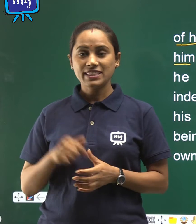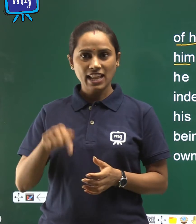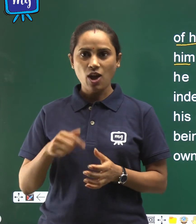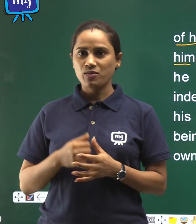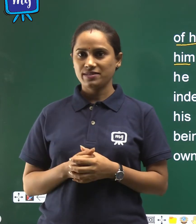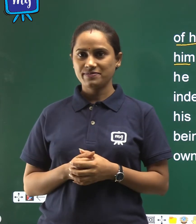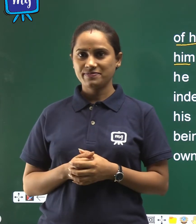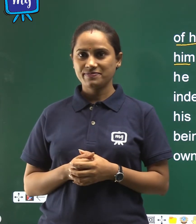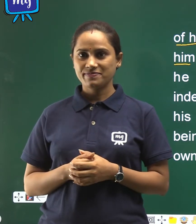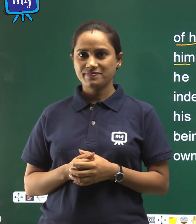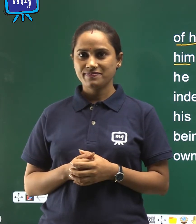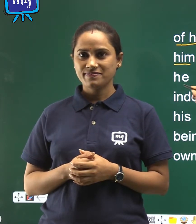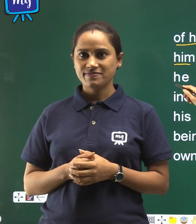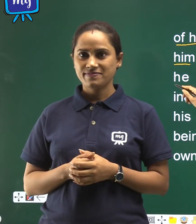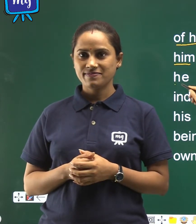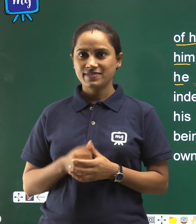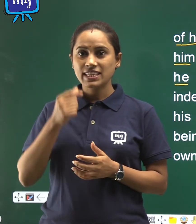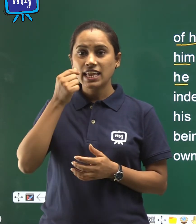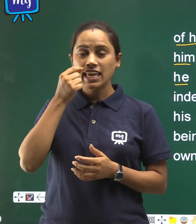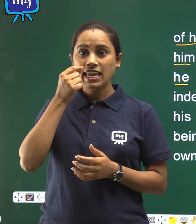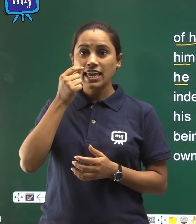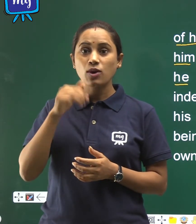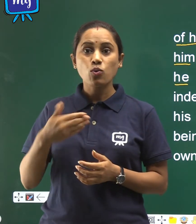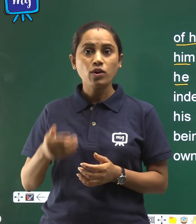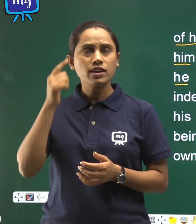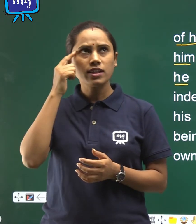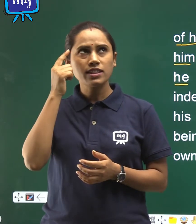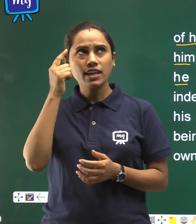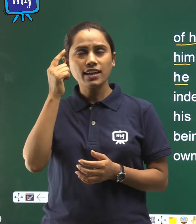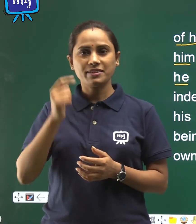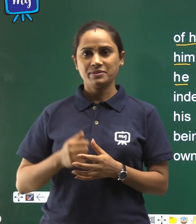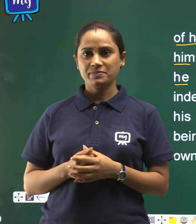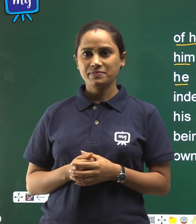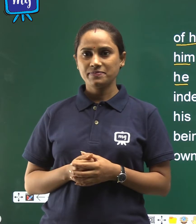Now, he could think